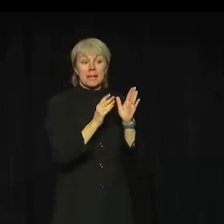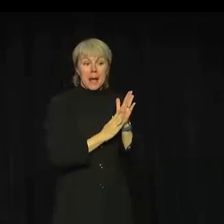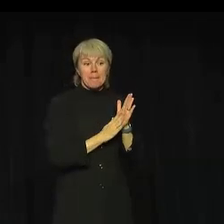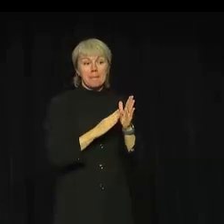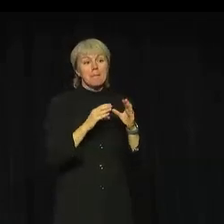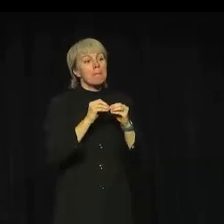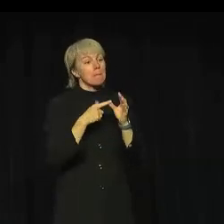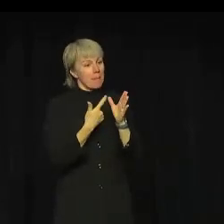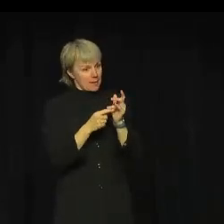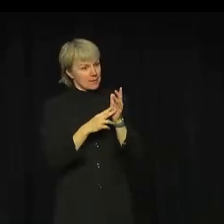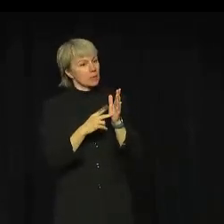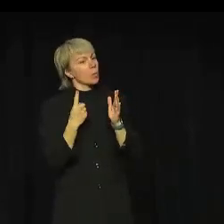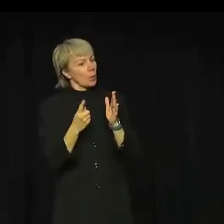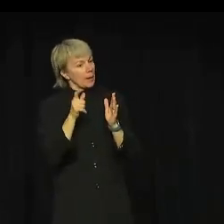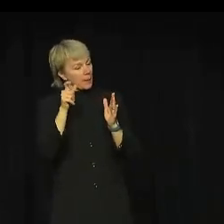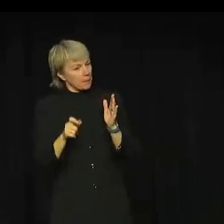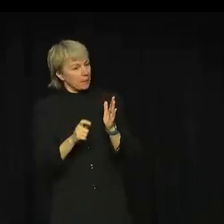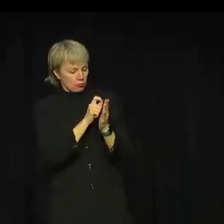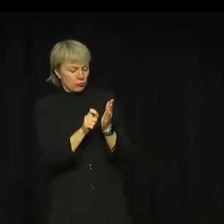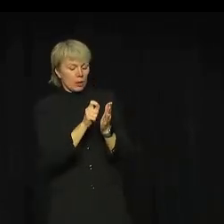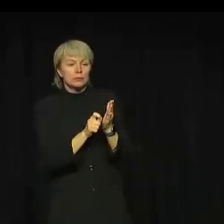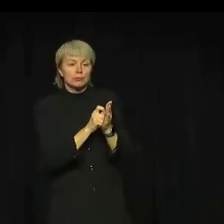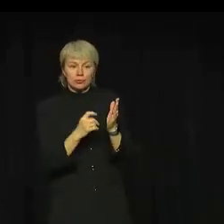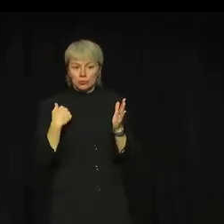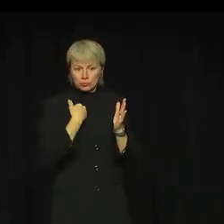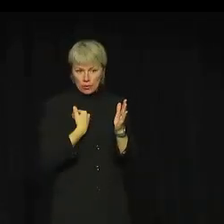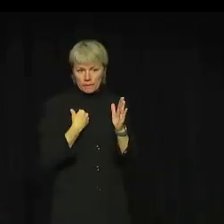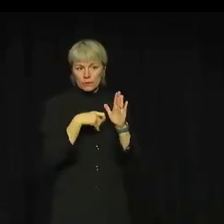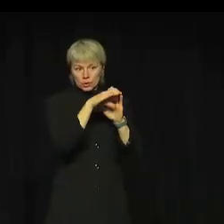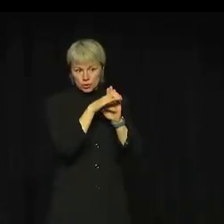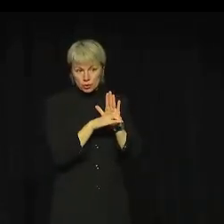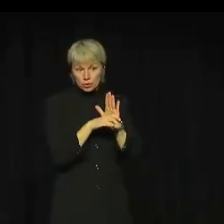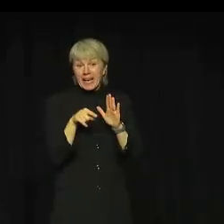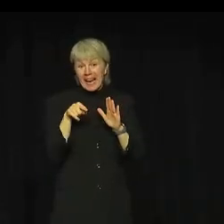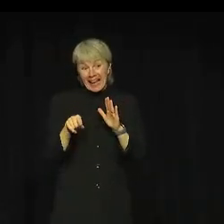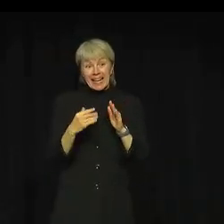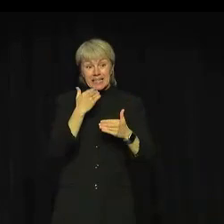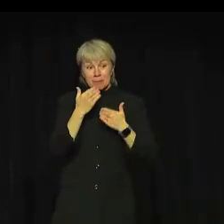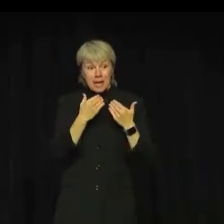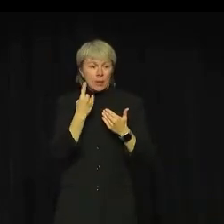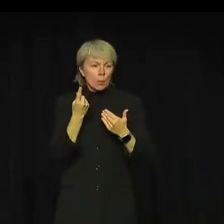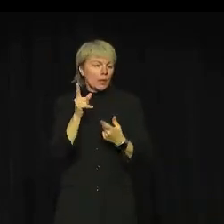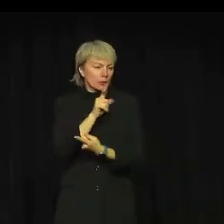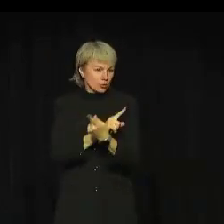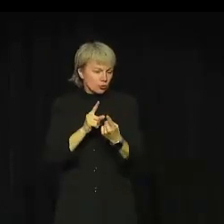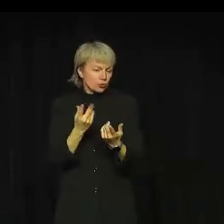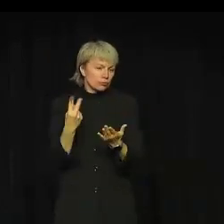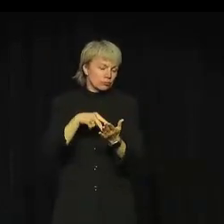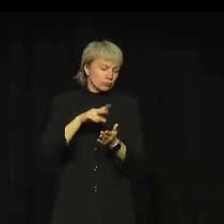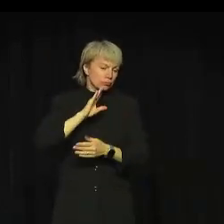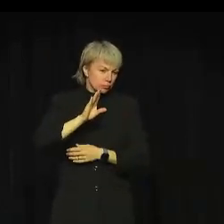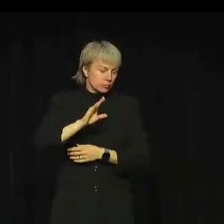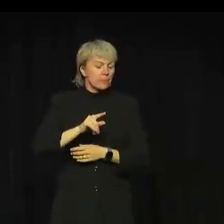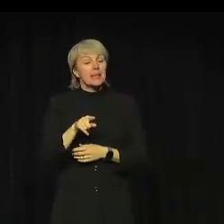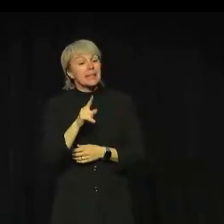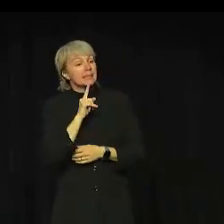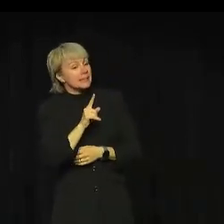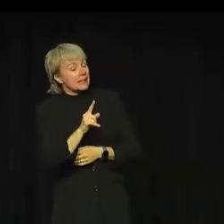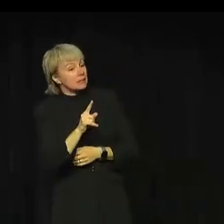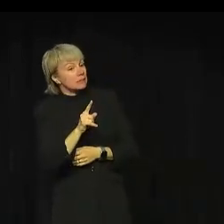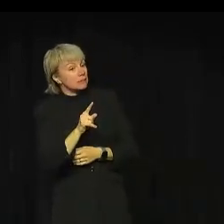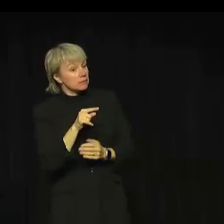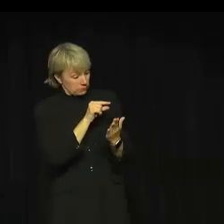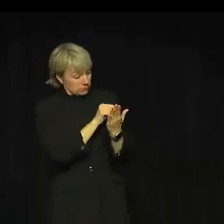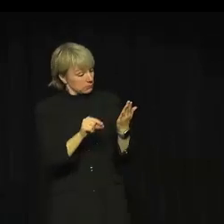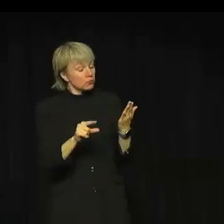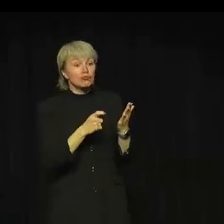one of the drafters, and as he explained at the 1898 Constitutional Convention, the race power was designed, and I